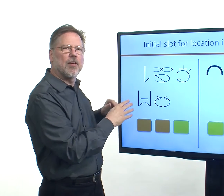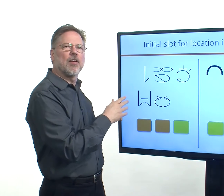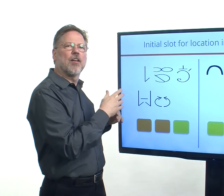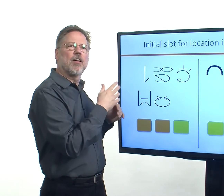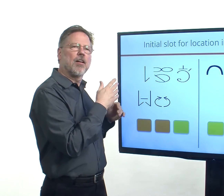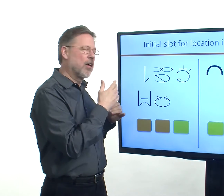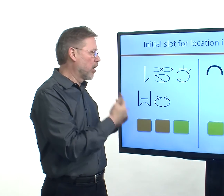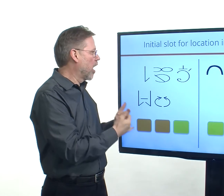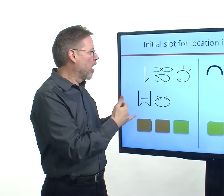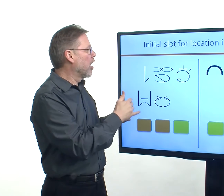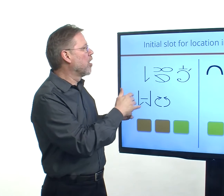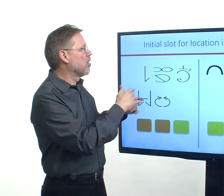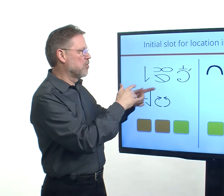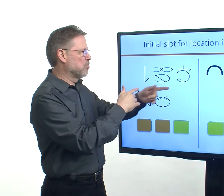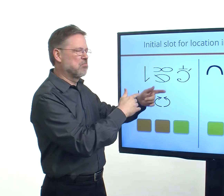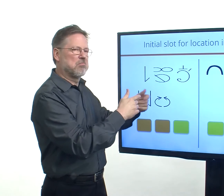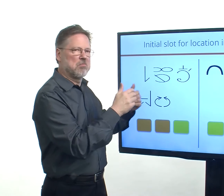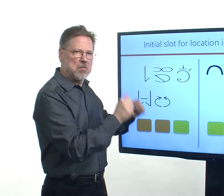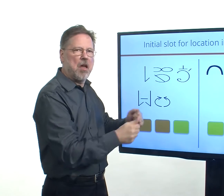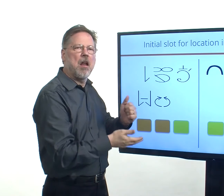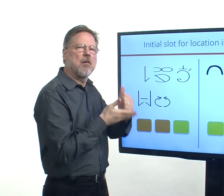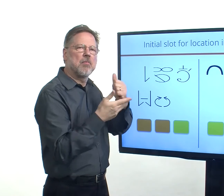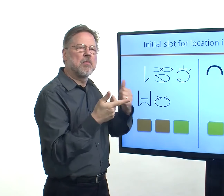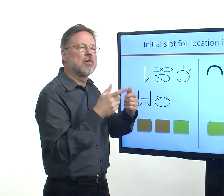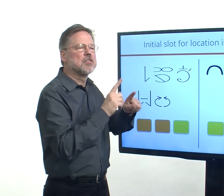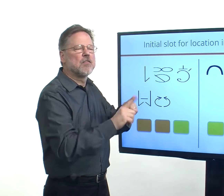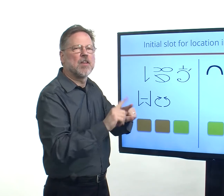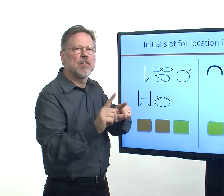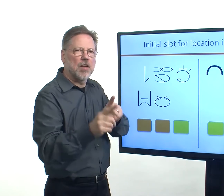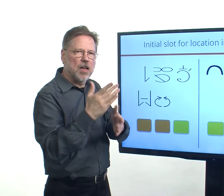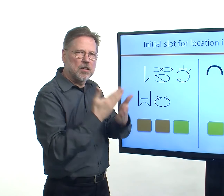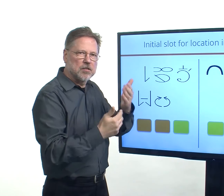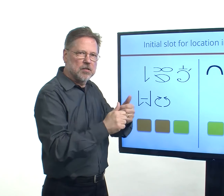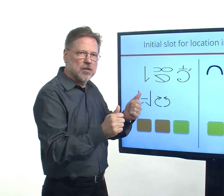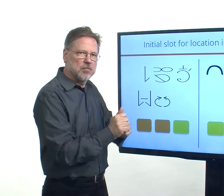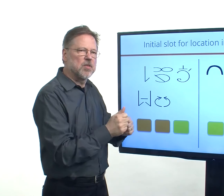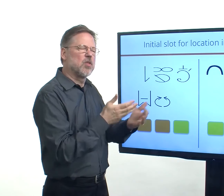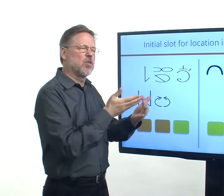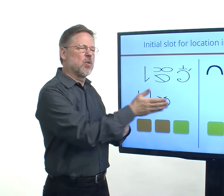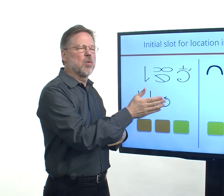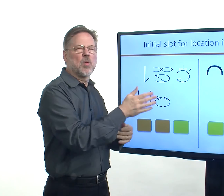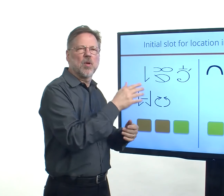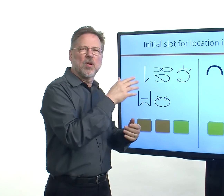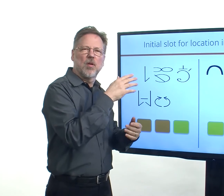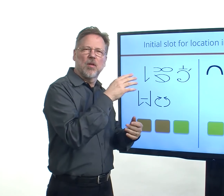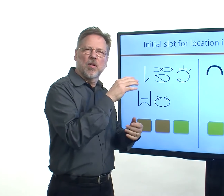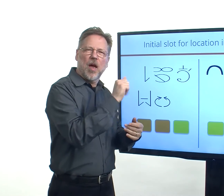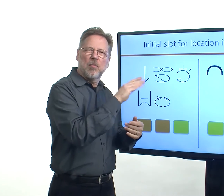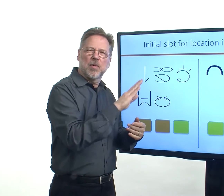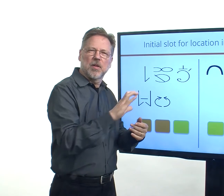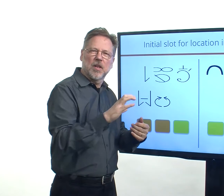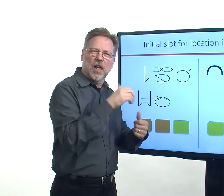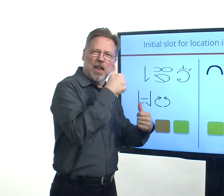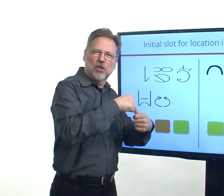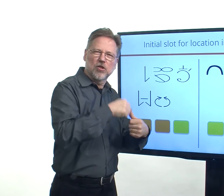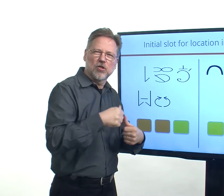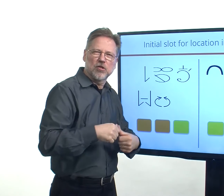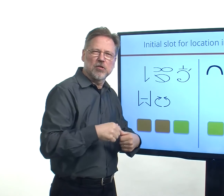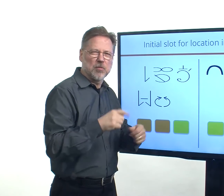to represent the actual shape of the hand. Now, the DASL symbols may help you understand hand shapes if you know the manual alphabet,